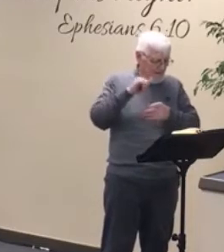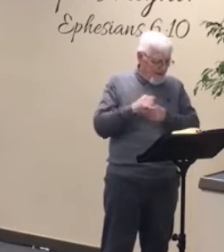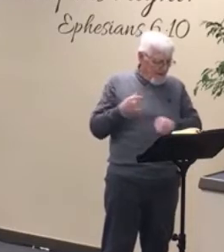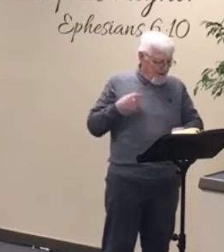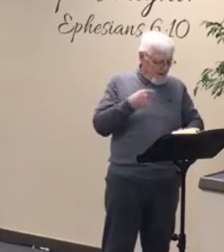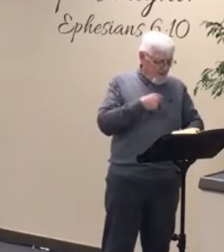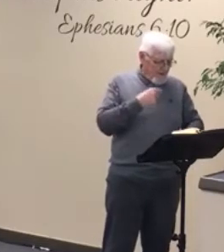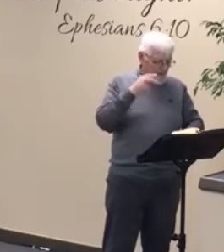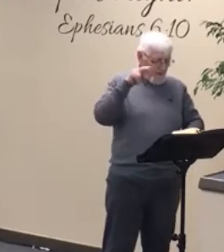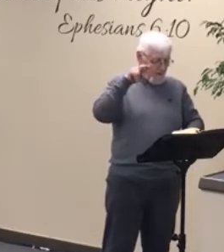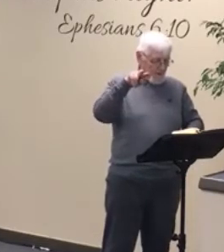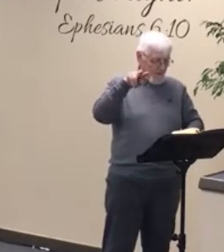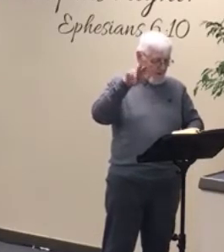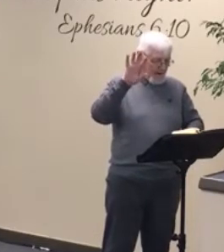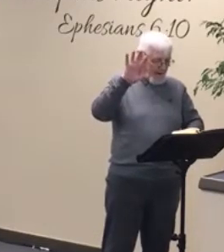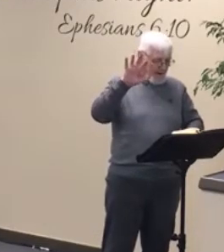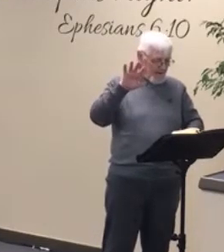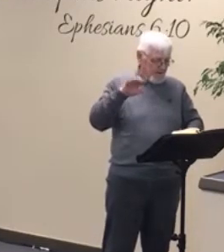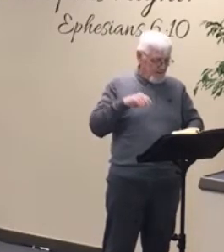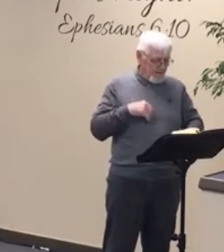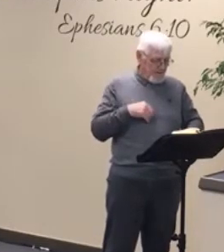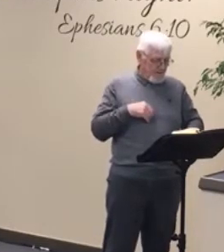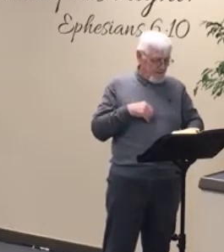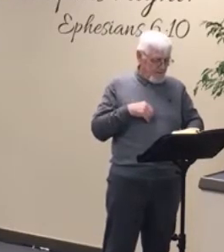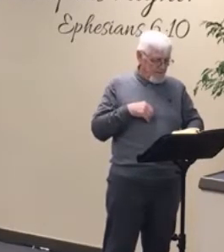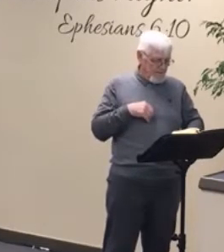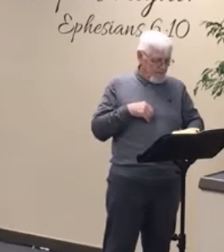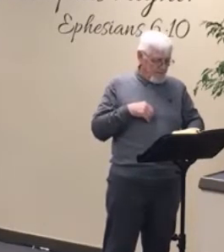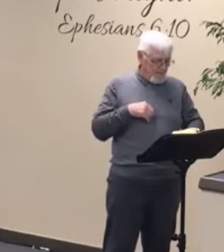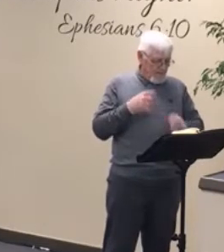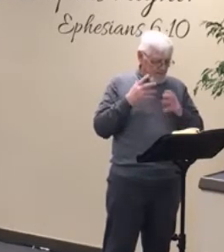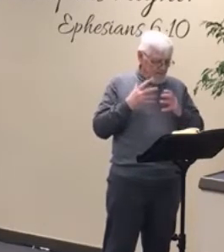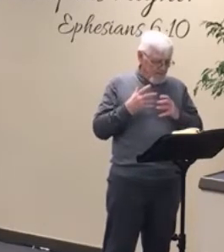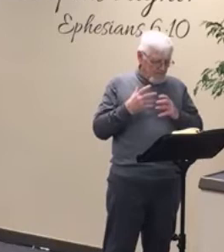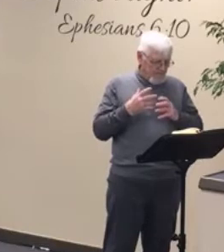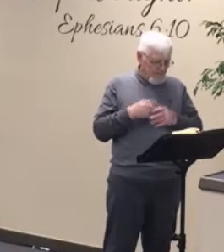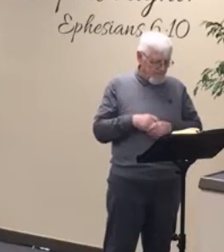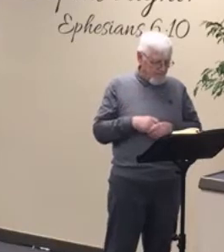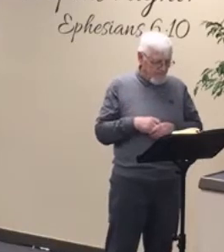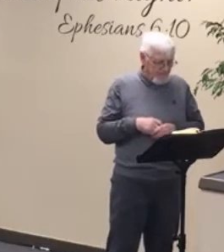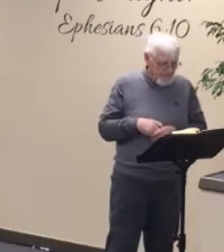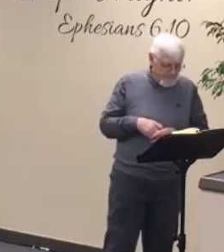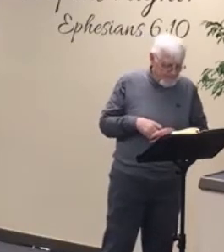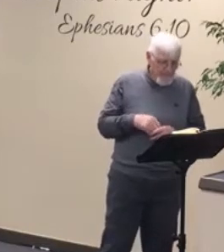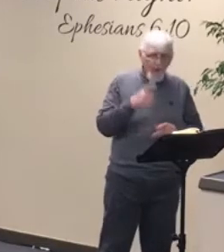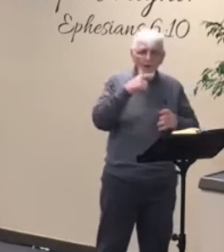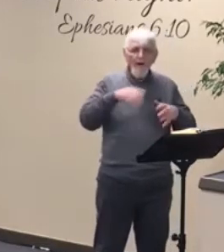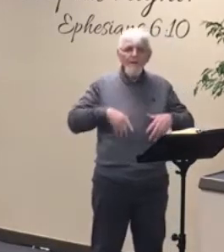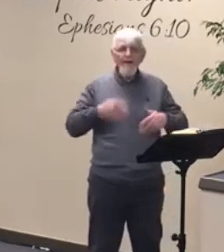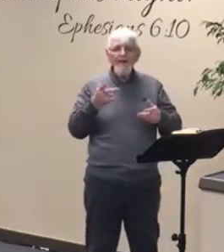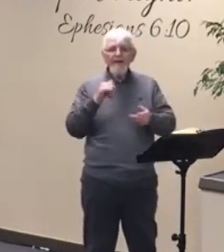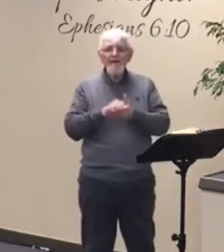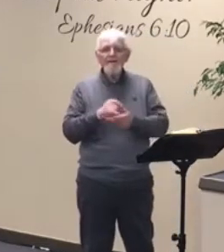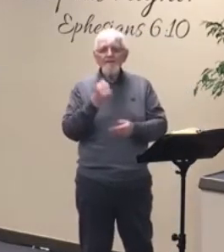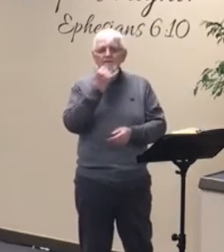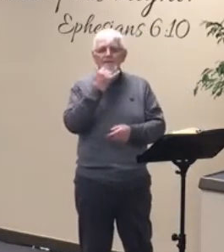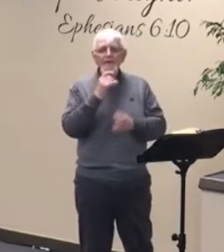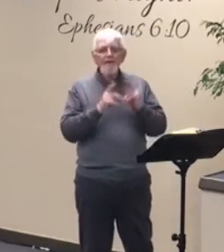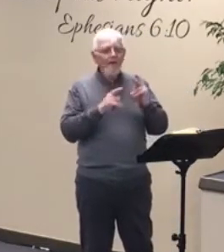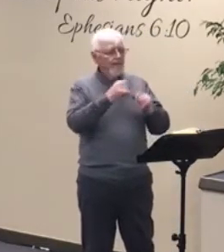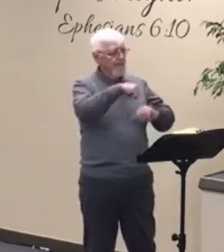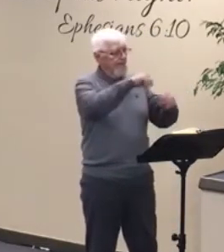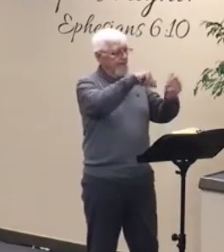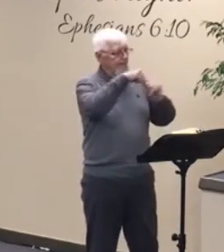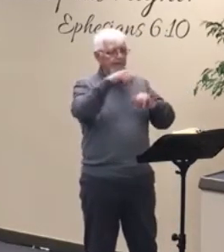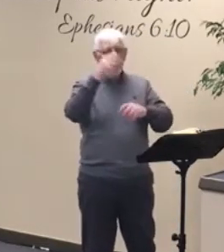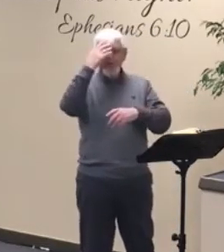We are very guilty. Who do they admit this to? The wrong people. Of course, they all know they're guilty.